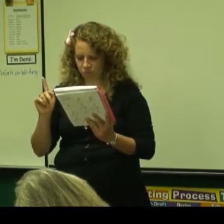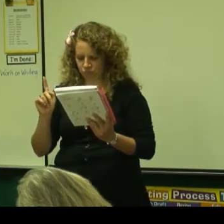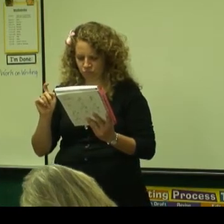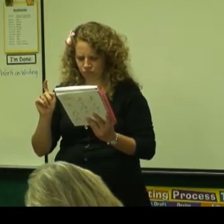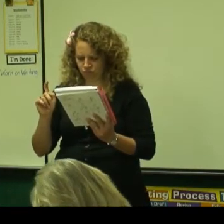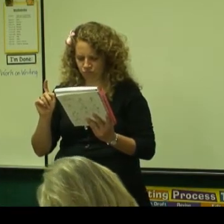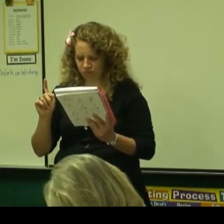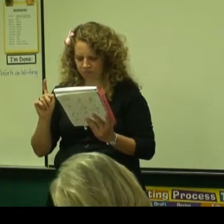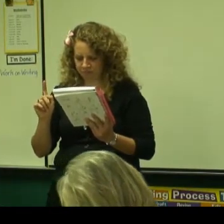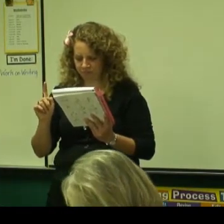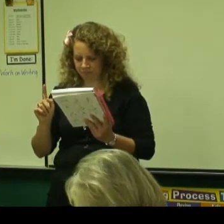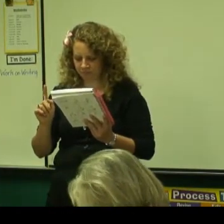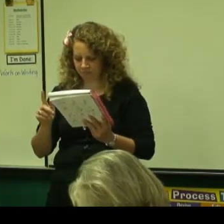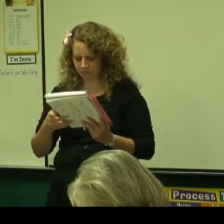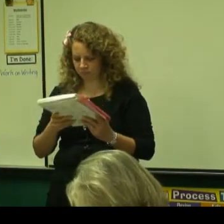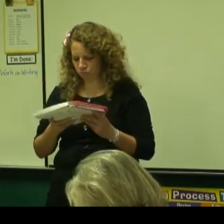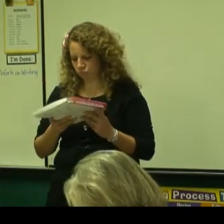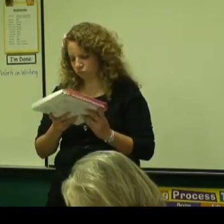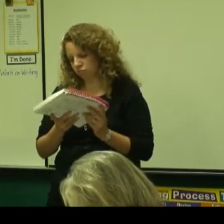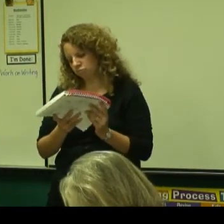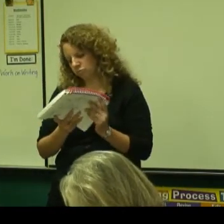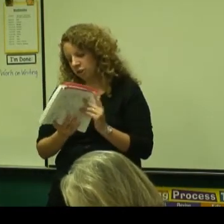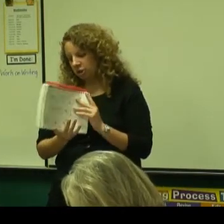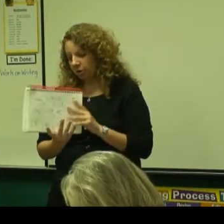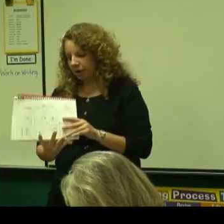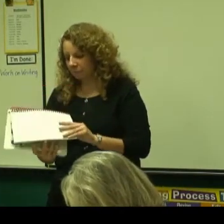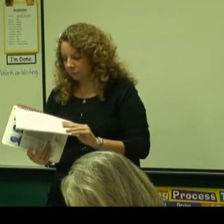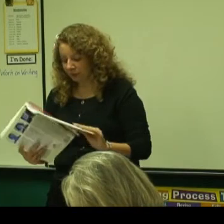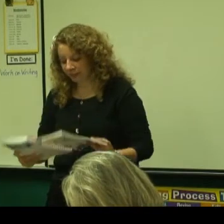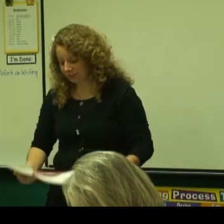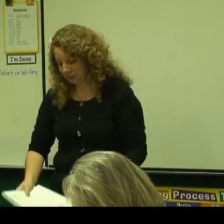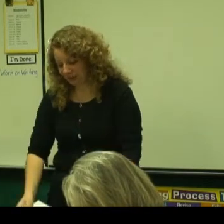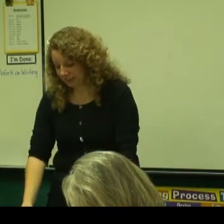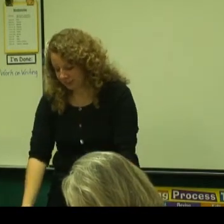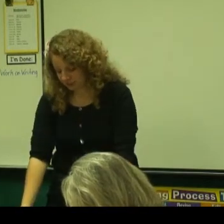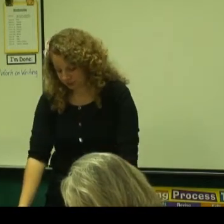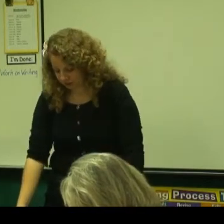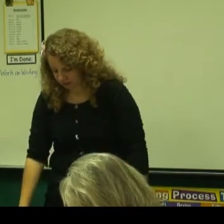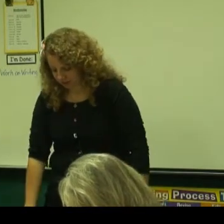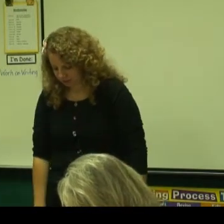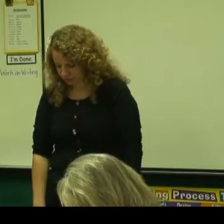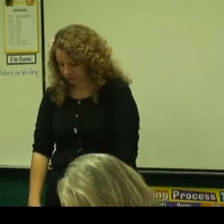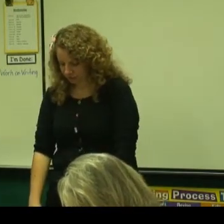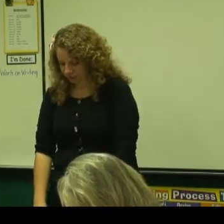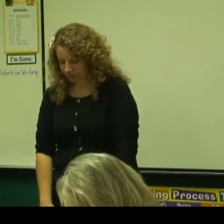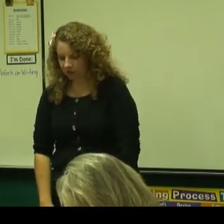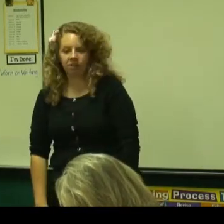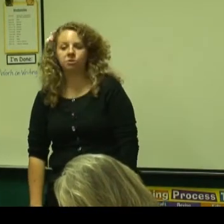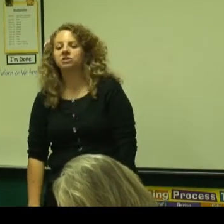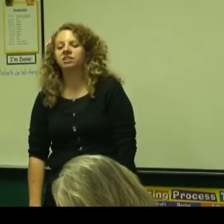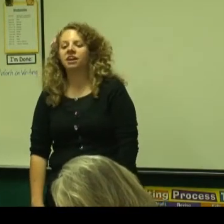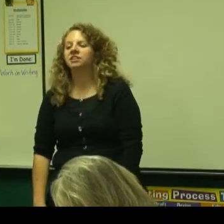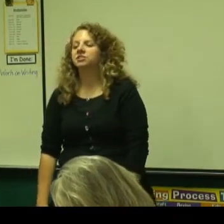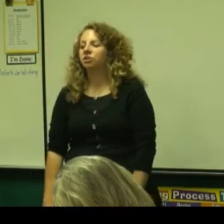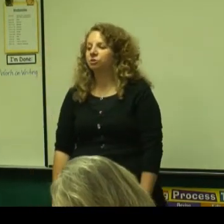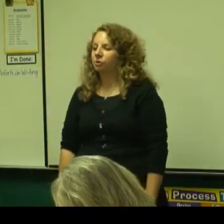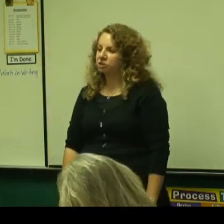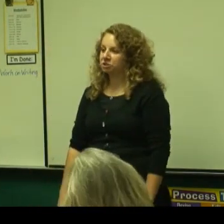it's up. Okay, well I don't know what he's doing on here, but the only thing I know close to that is called a question